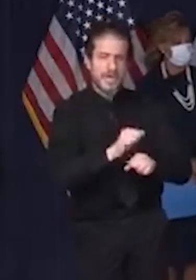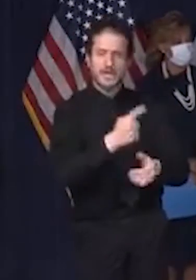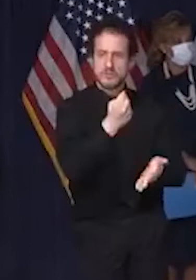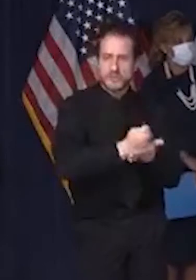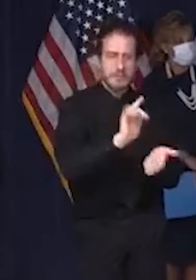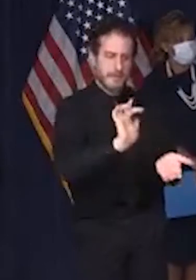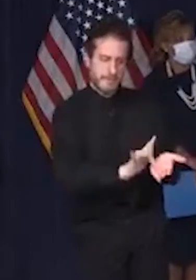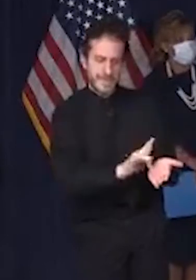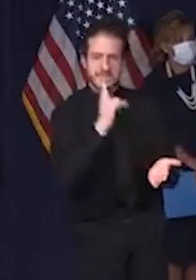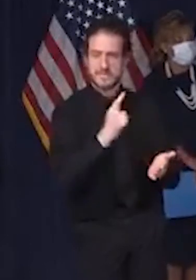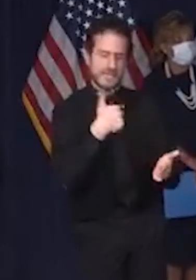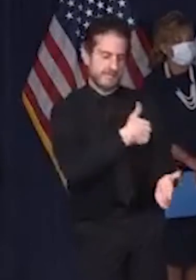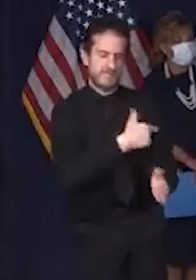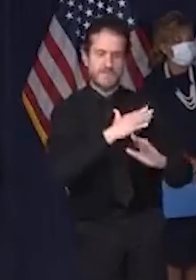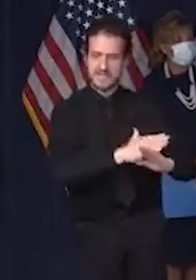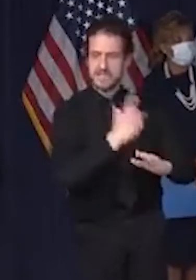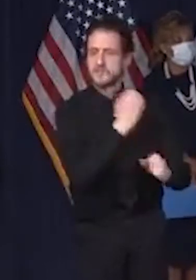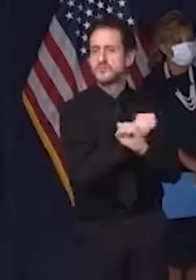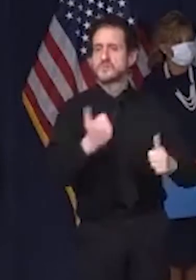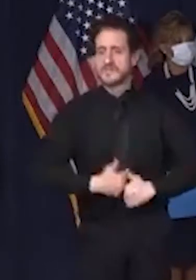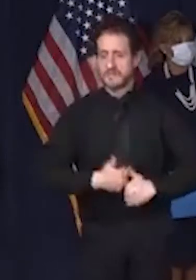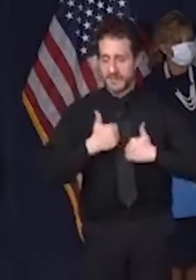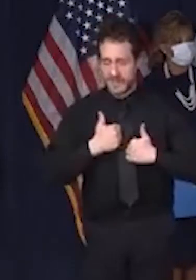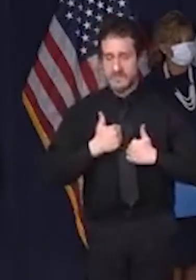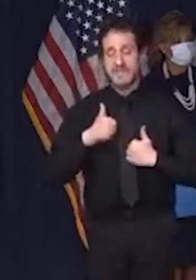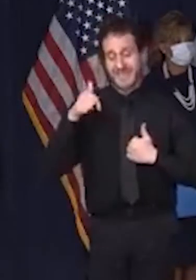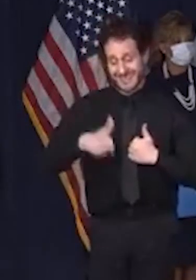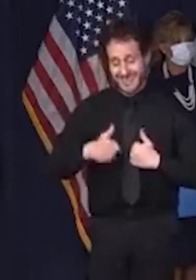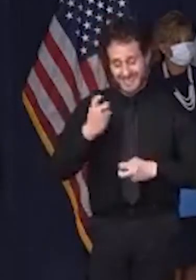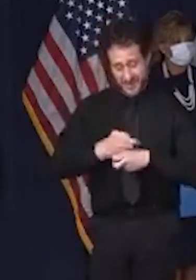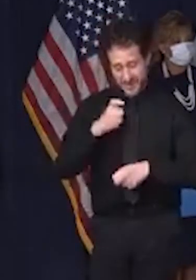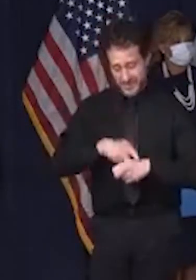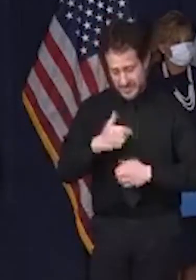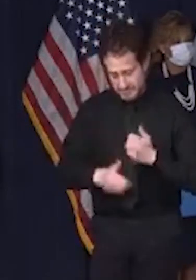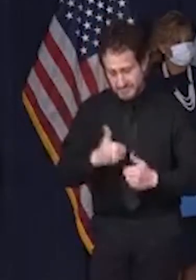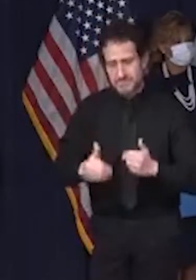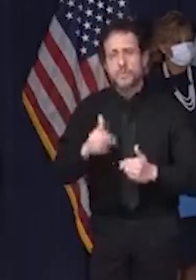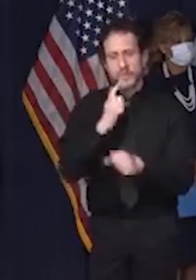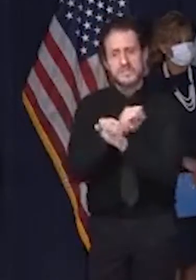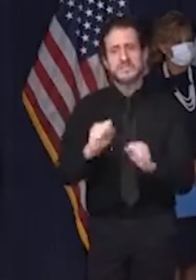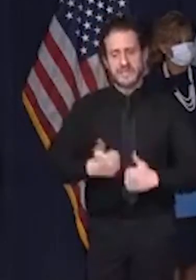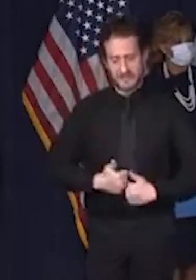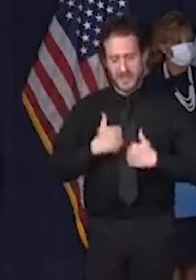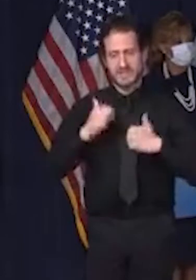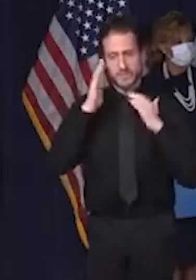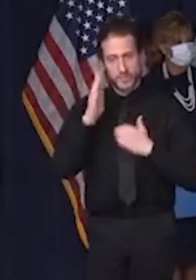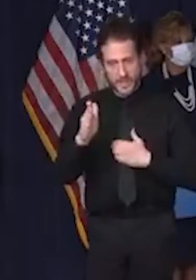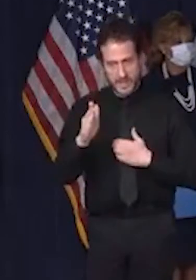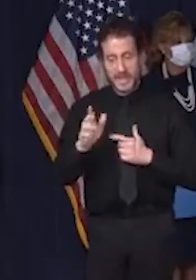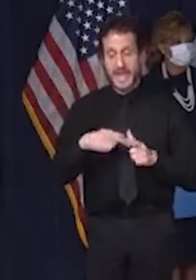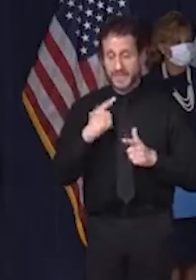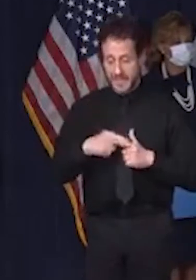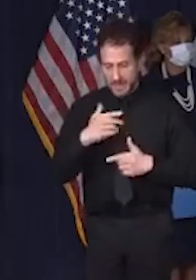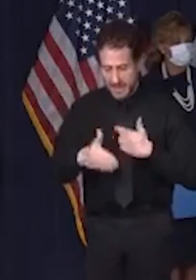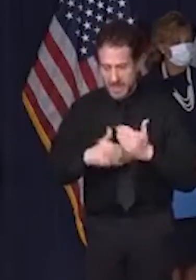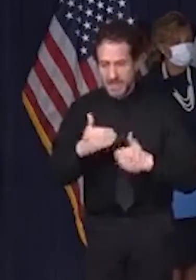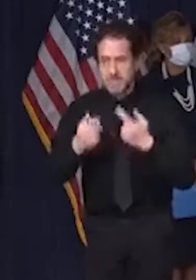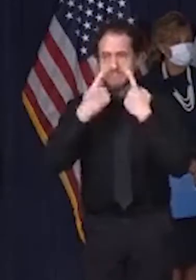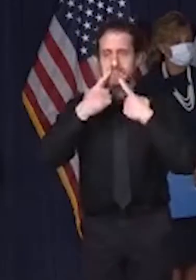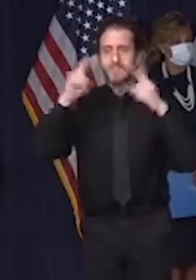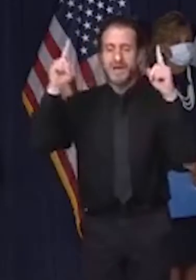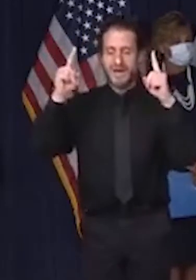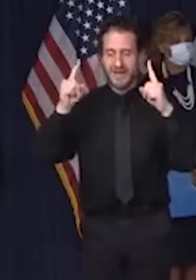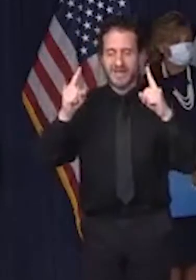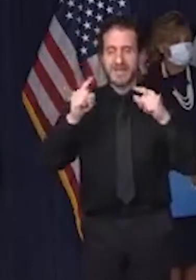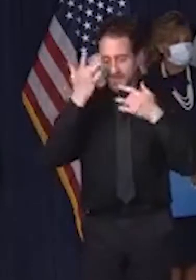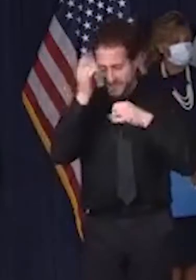get to the other side of this, and that other side will be a place that appreciates the best of the before, but with a greater